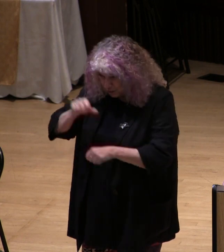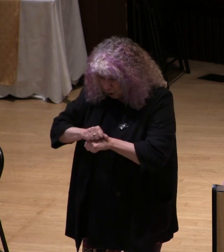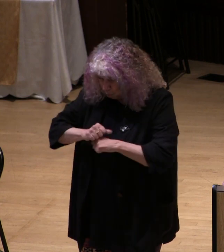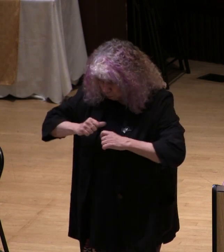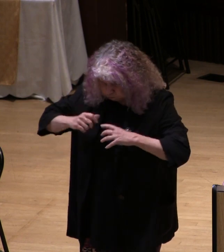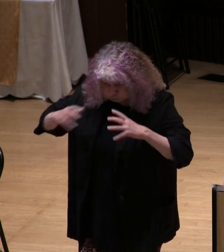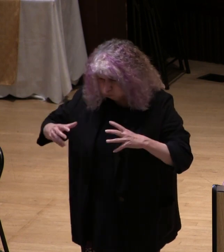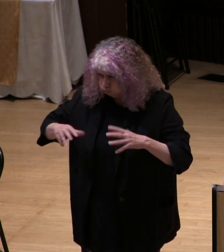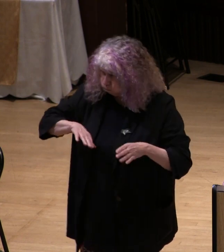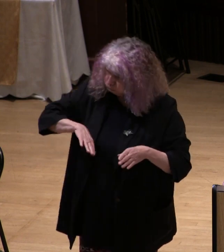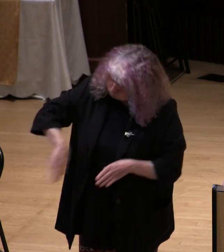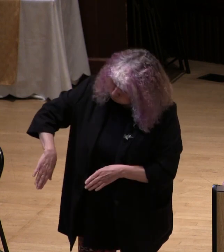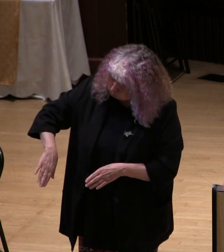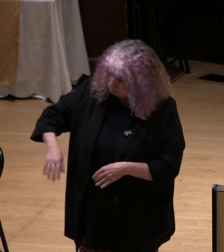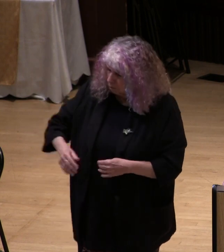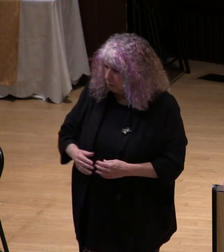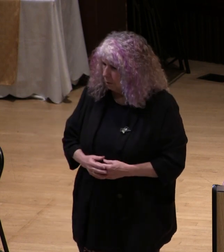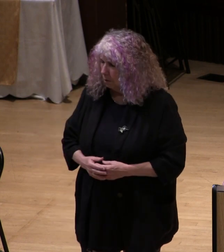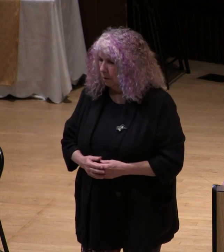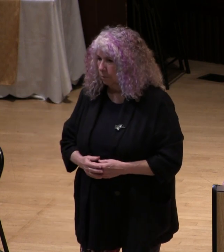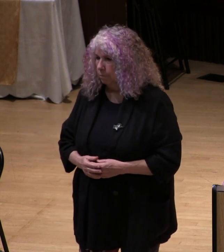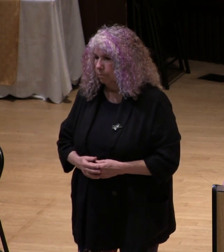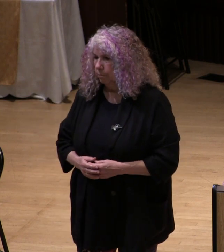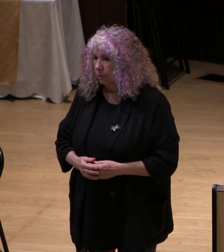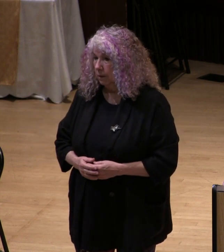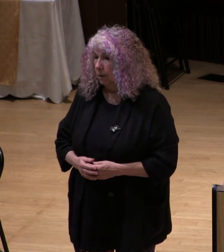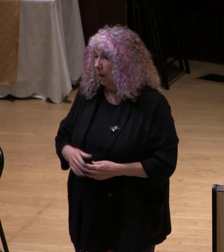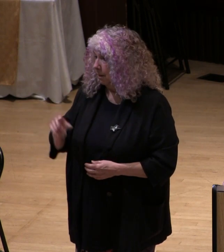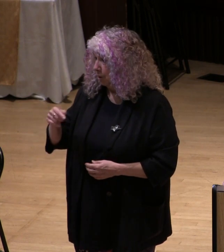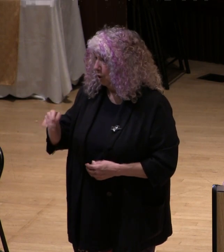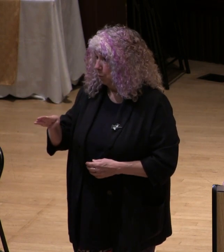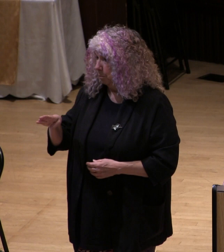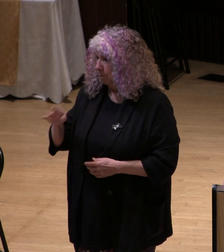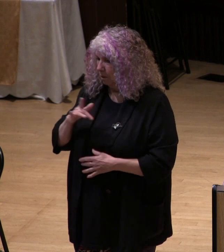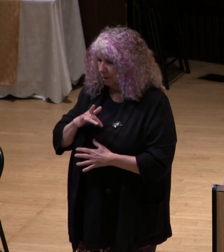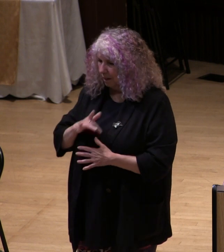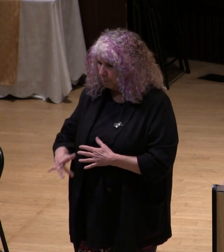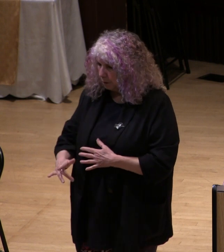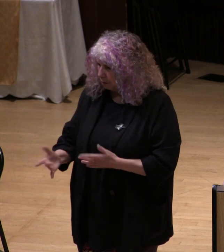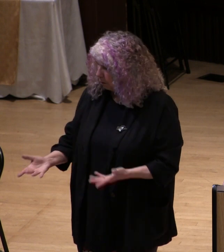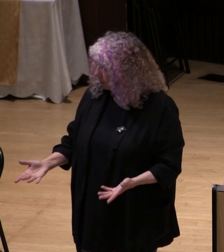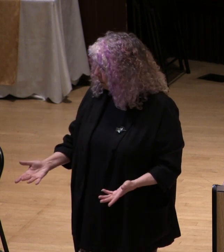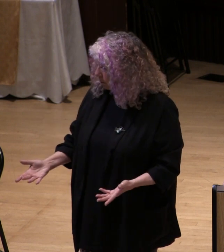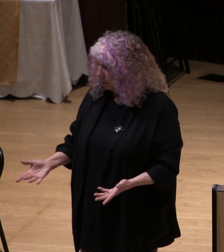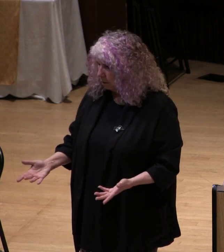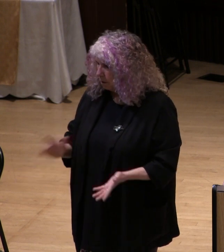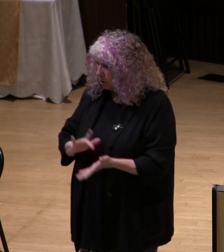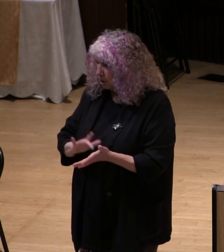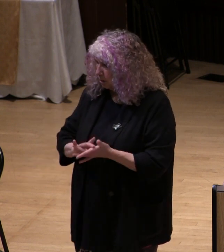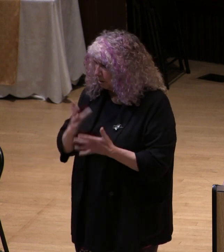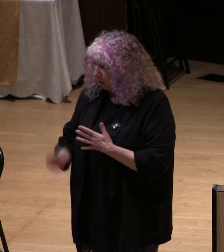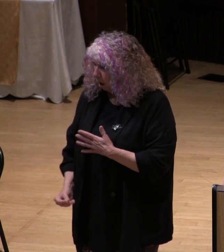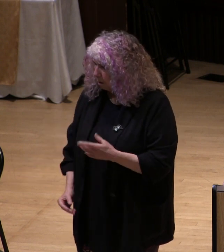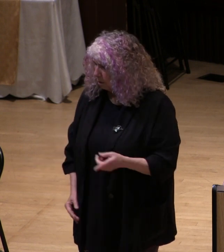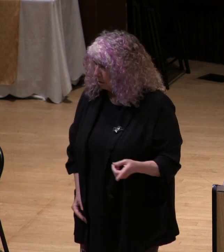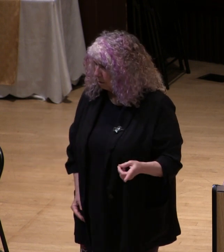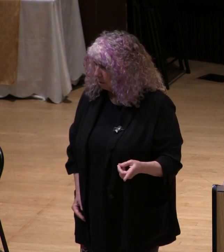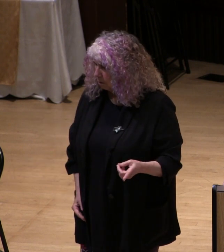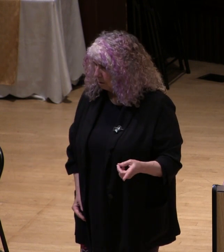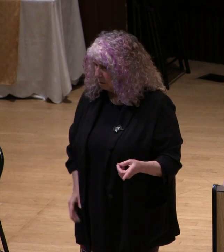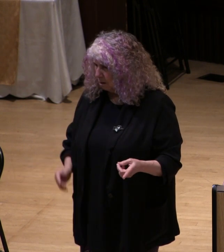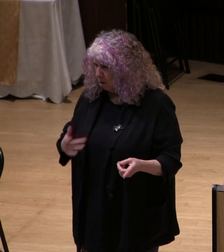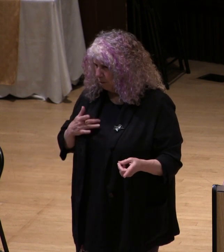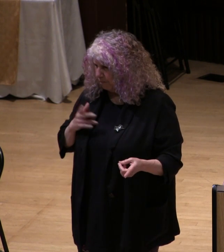stone has been rolled away and that the tomb is empty. Jesus is gone, or so